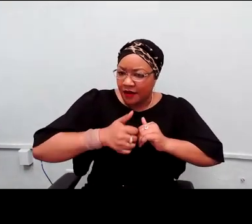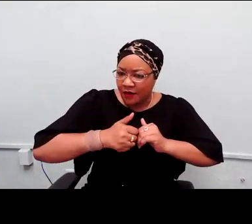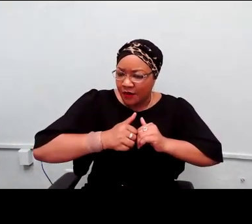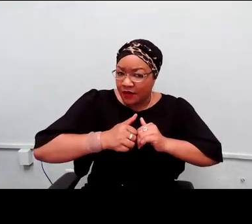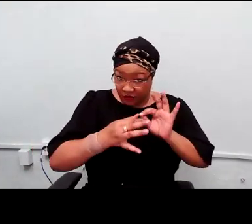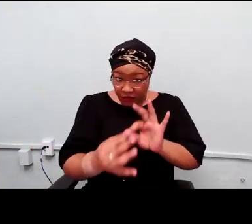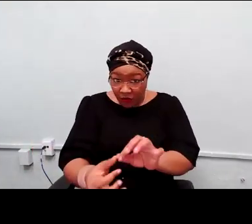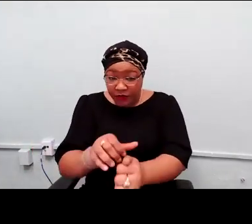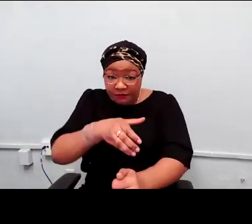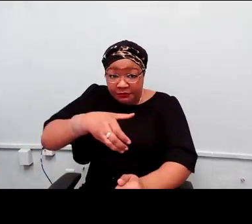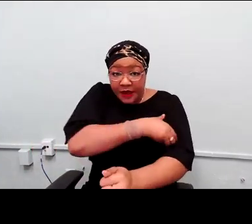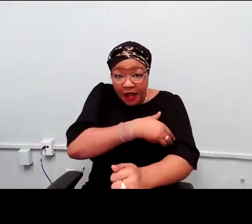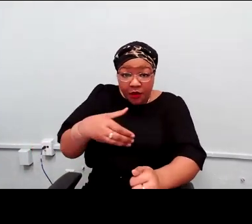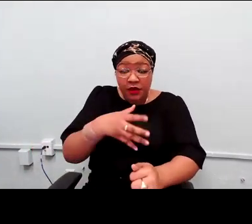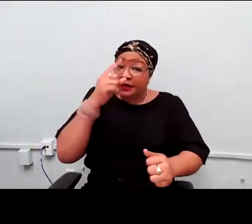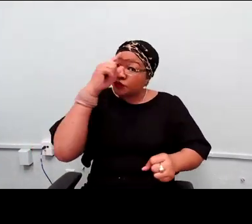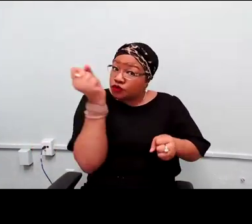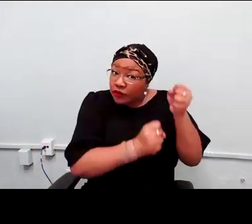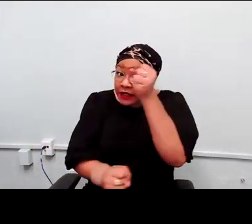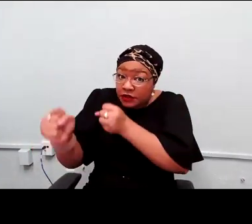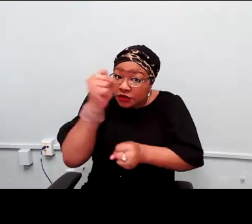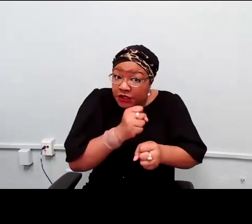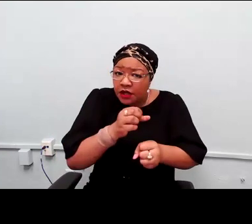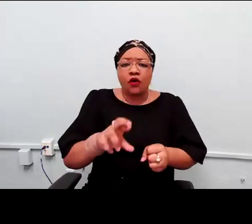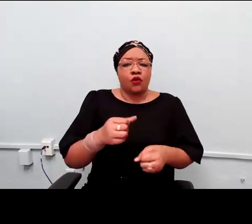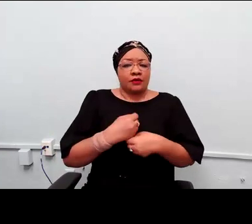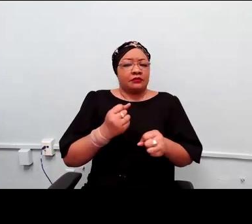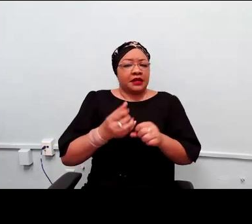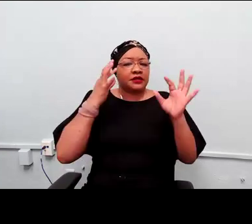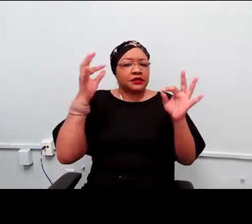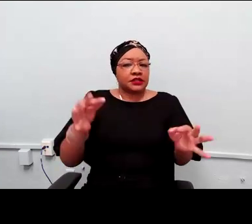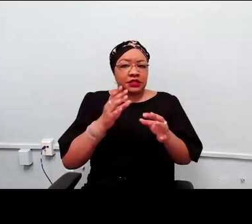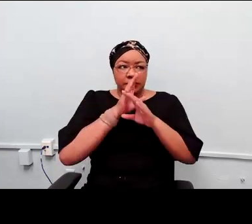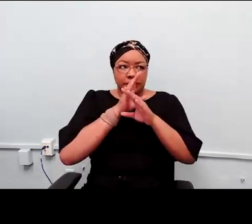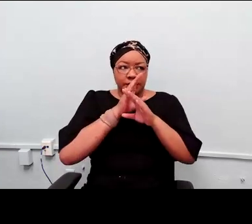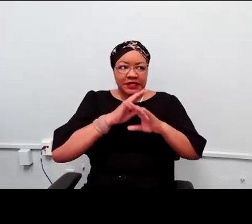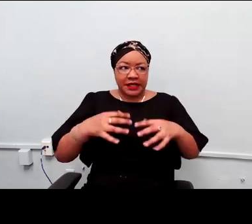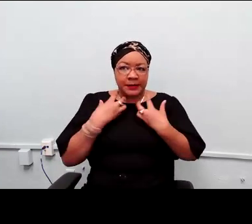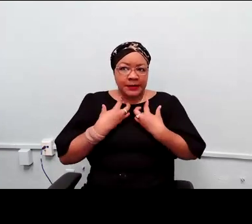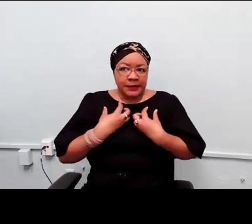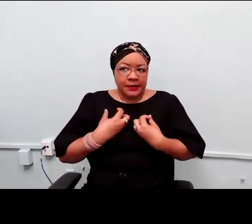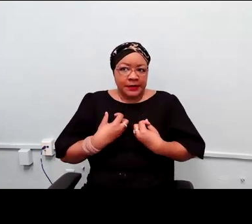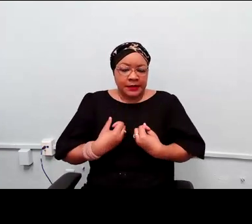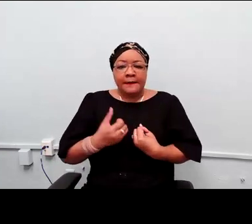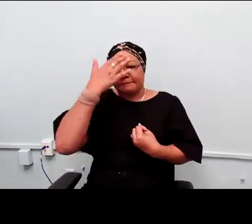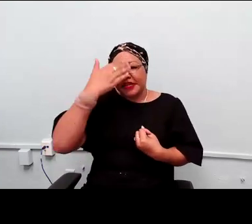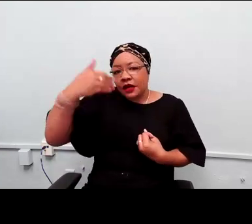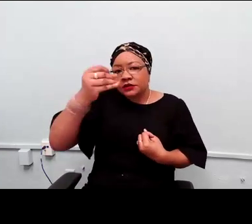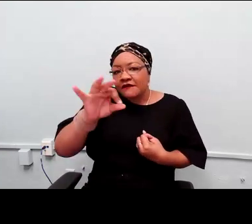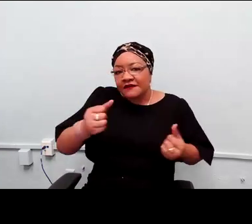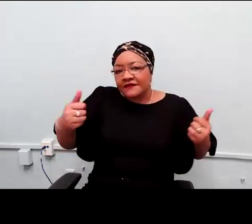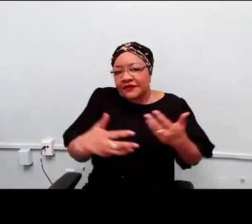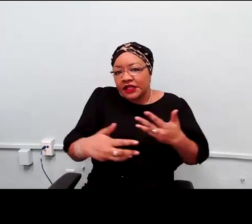power and strategy, or are we making them out of fear, right? To stay silent. And then speaking truth,